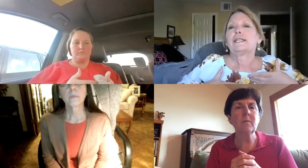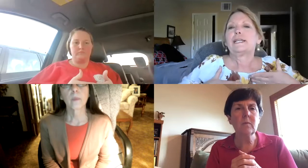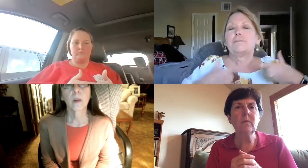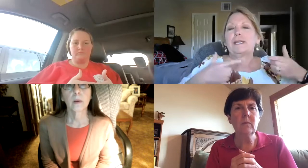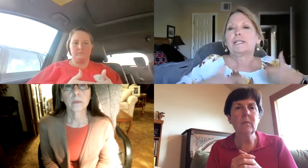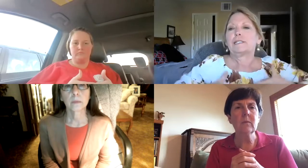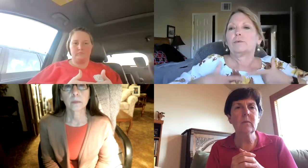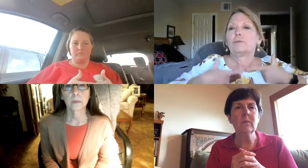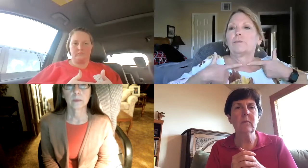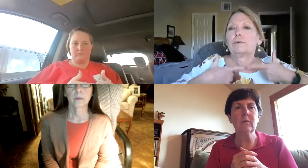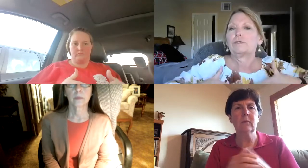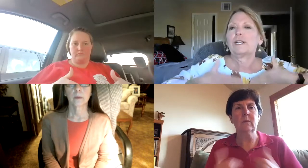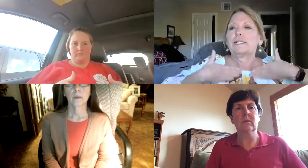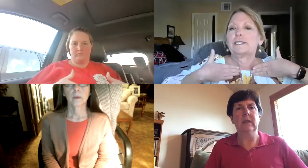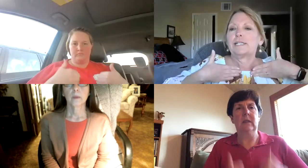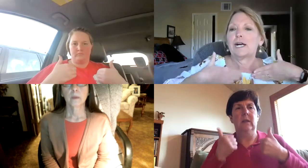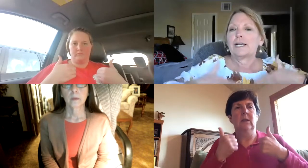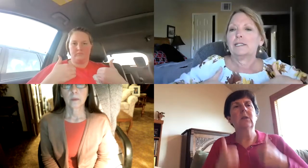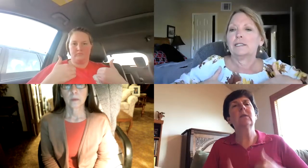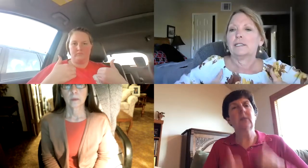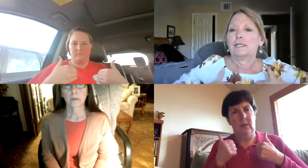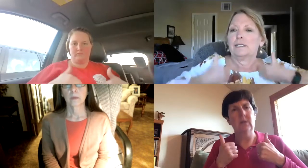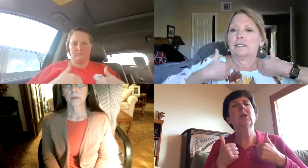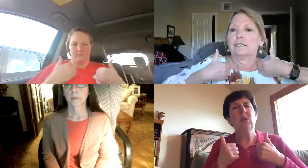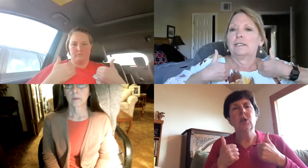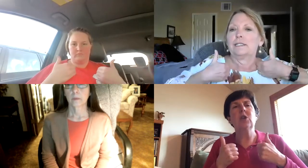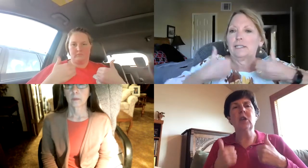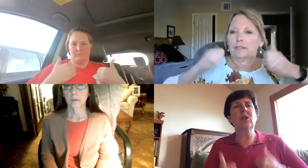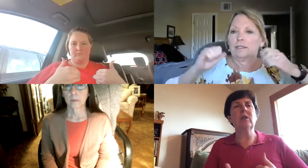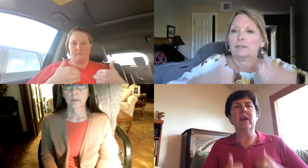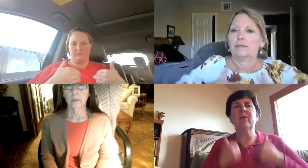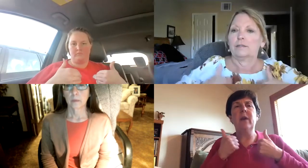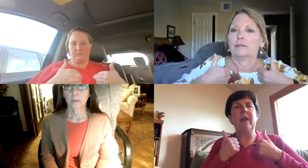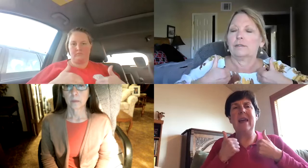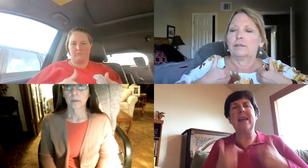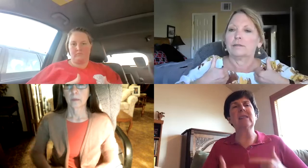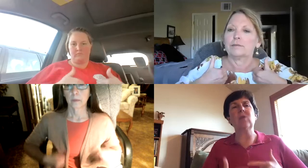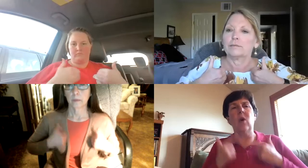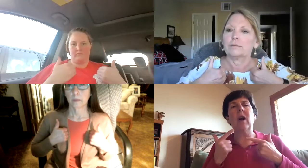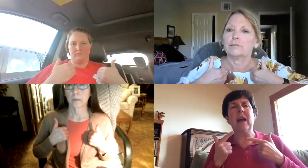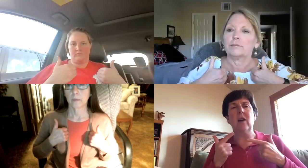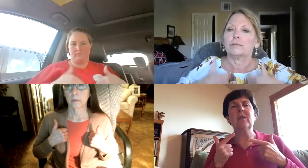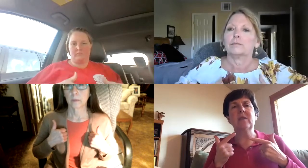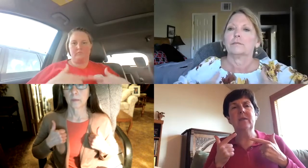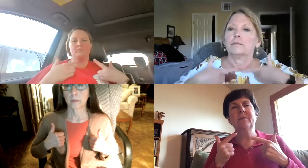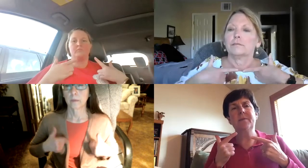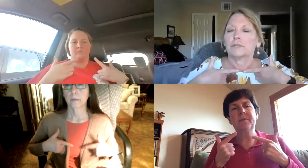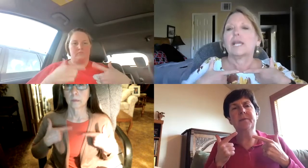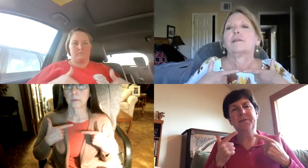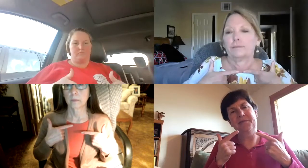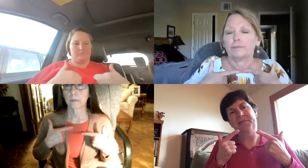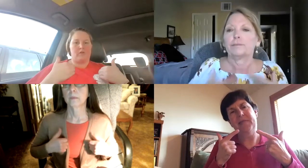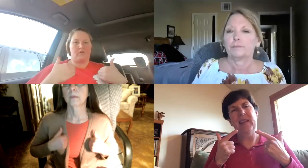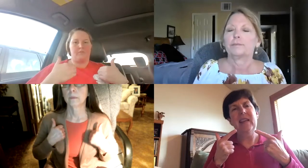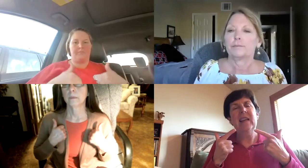doing live because we were trying to decide? You can do live with A's or L's.